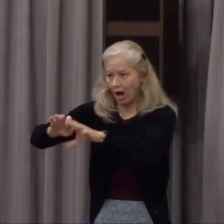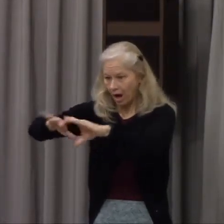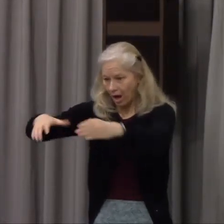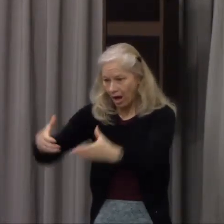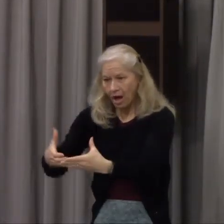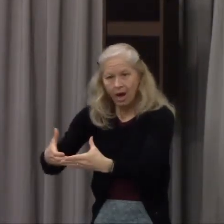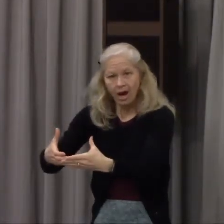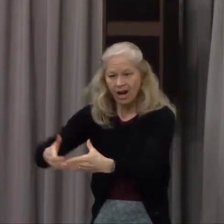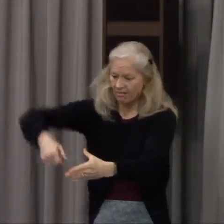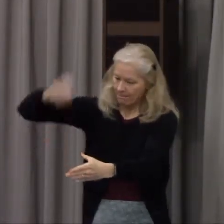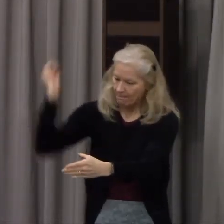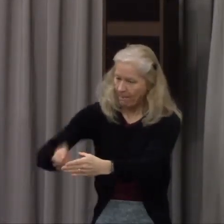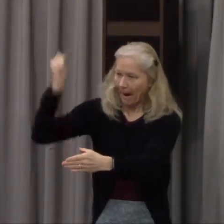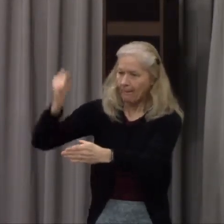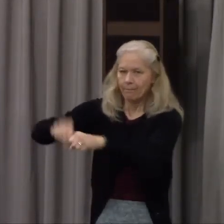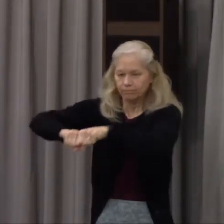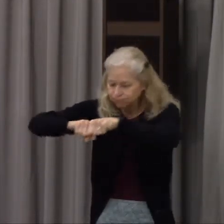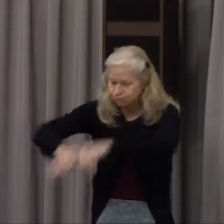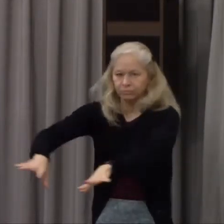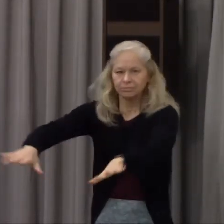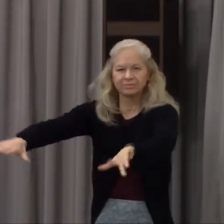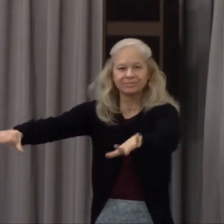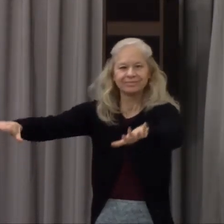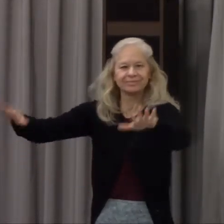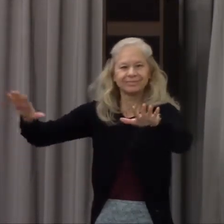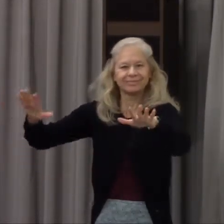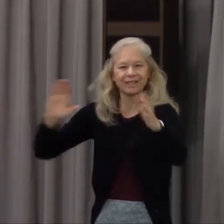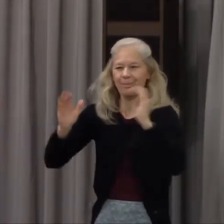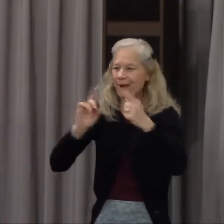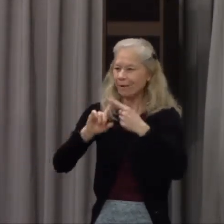In James chapter 1, in verses 23 and